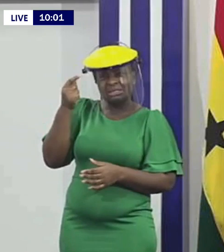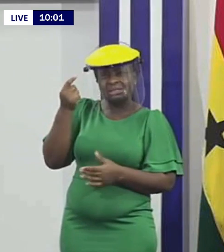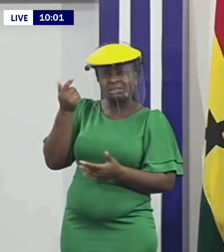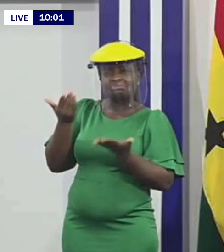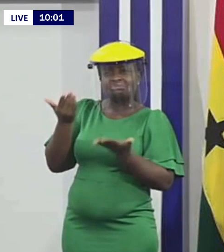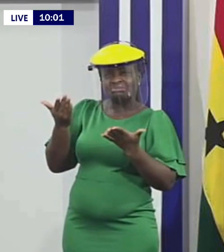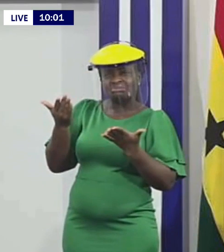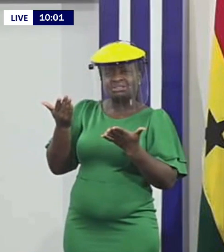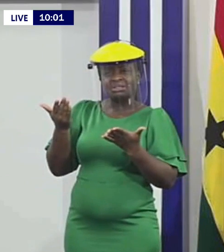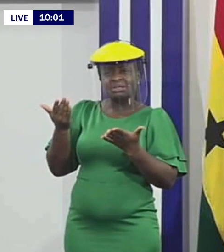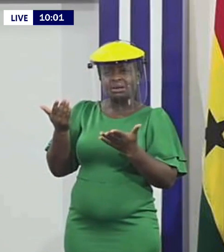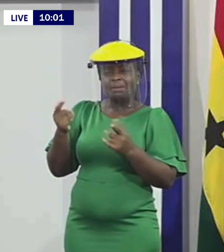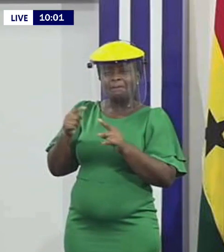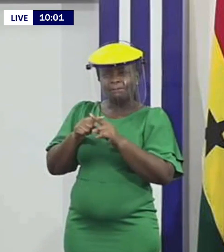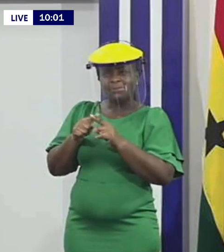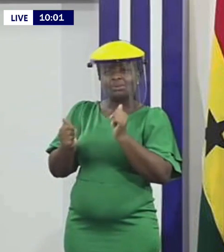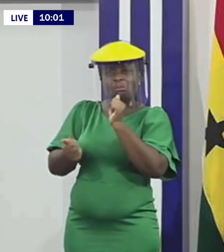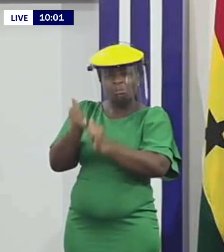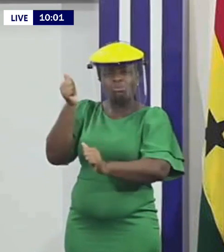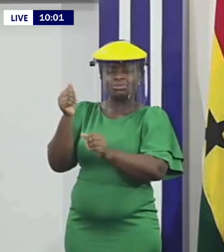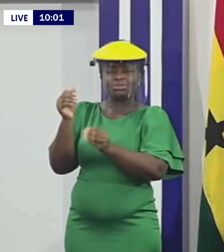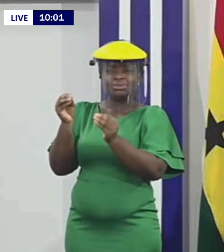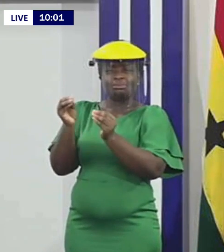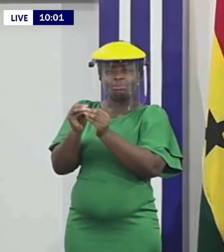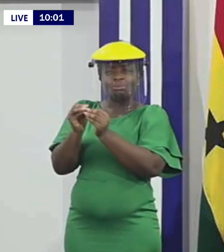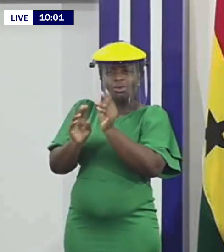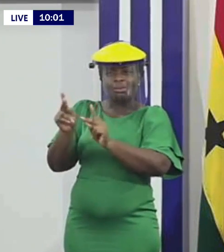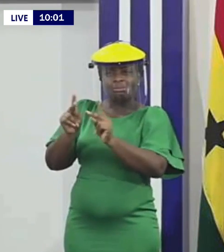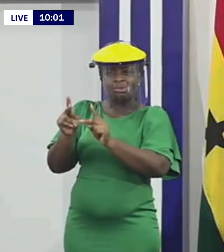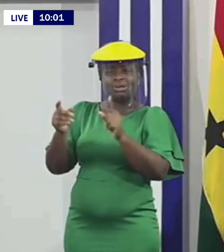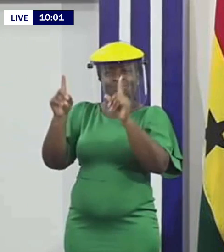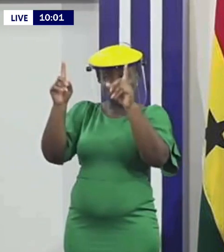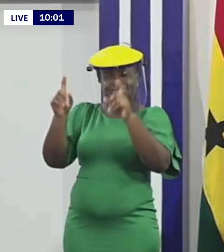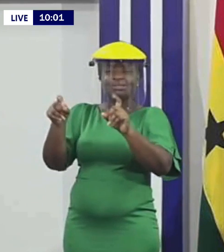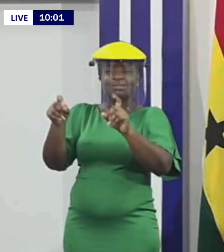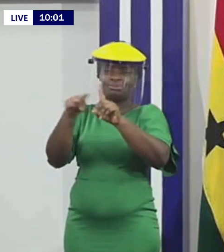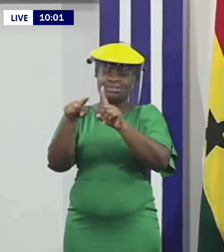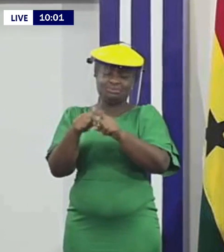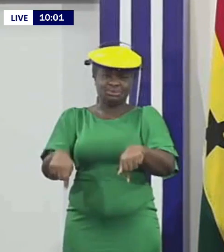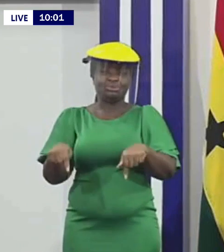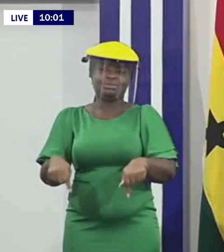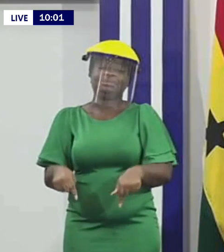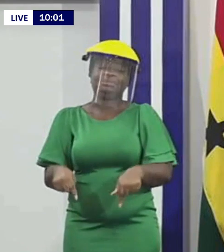it's coming, but they are virtually not on the list of people who have been presenting positives today.